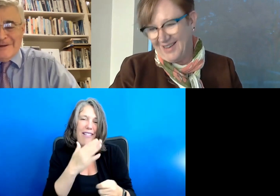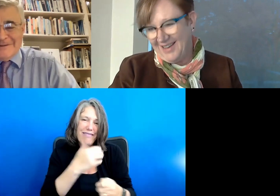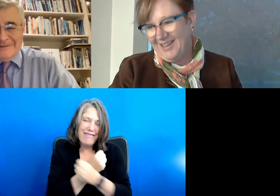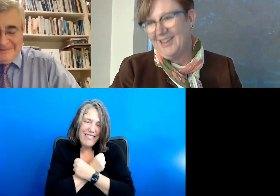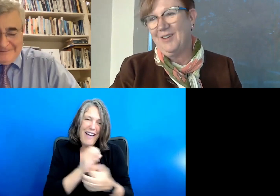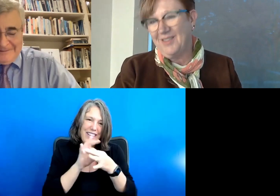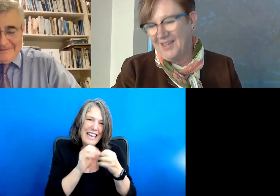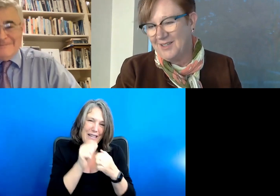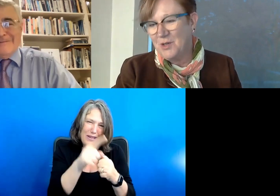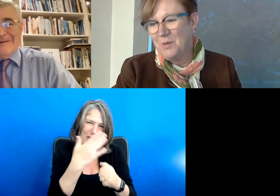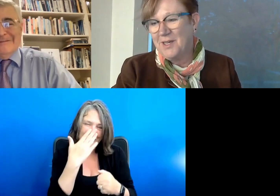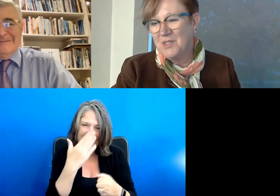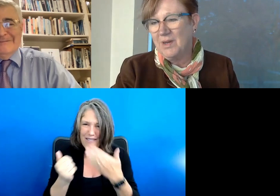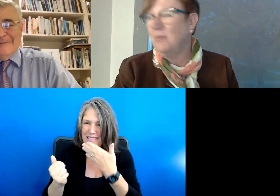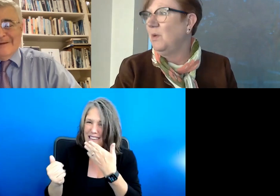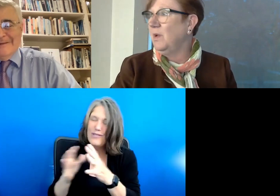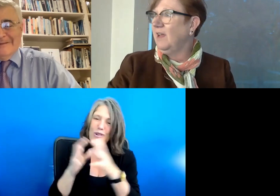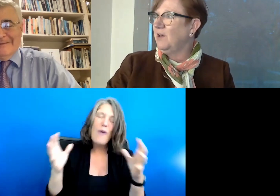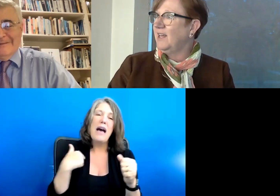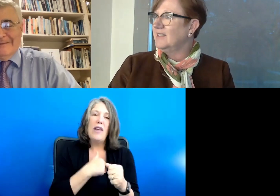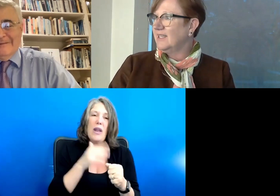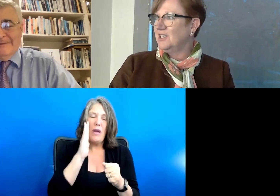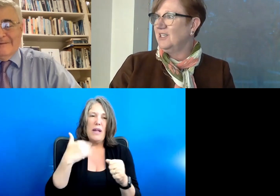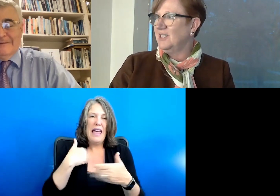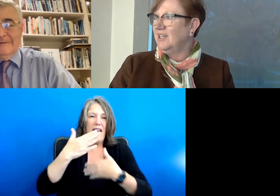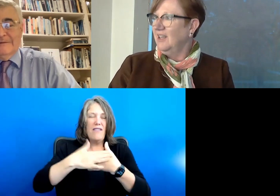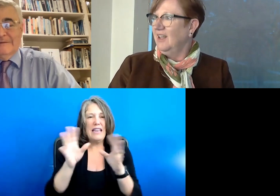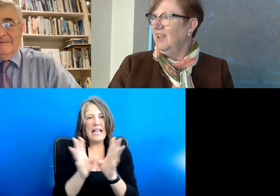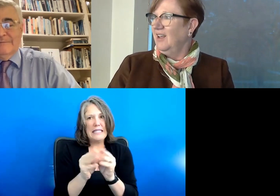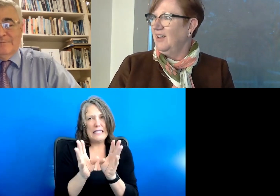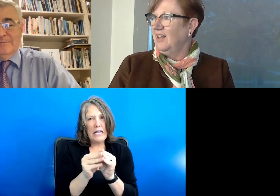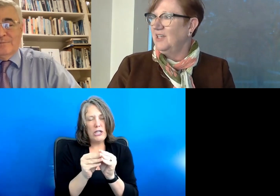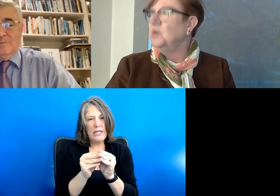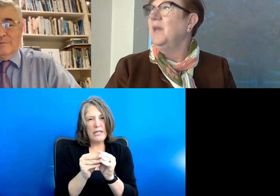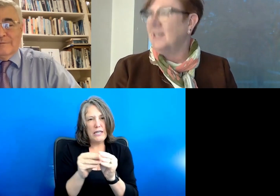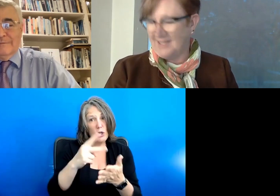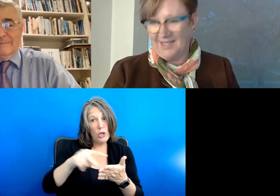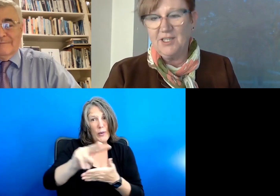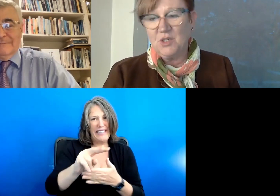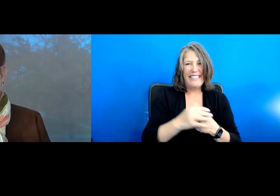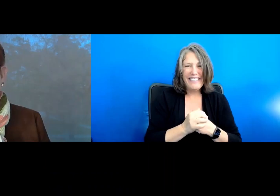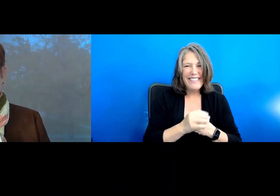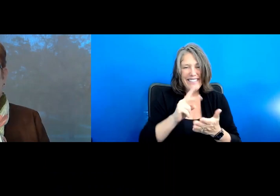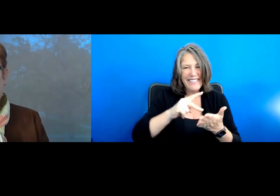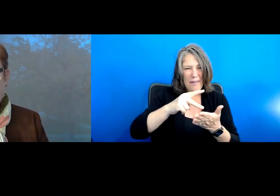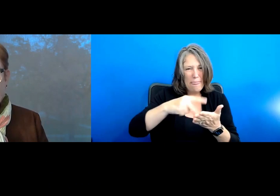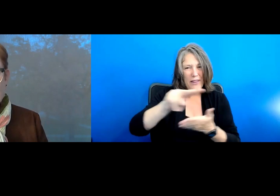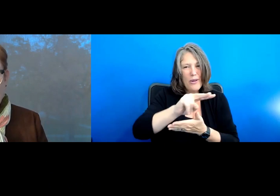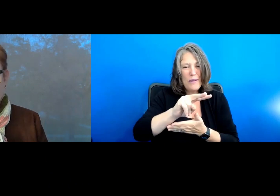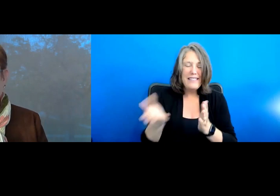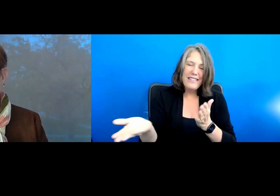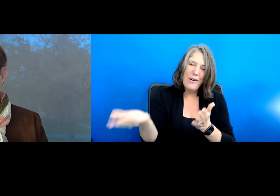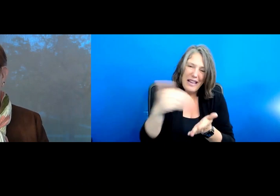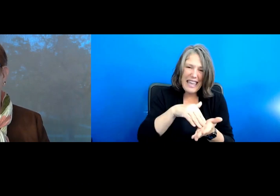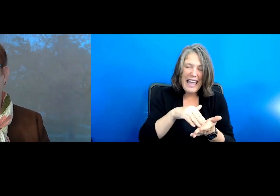All the best. Thank you. Thank you so much. And we will have our next session in 2 weeks. In 2 weeks, so join us again.